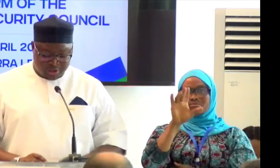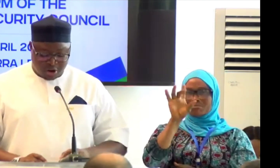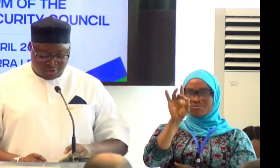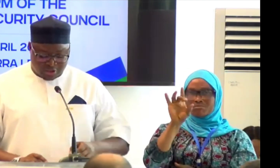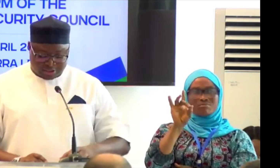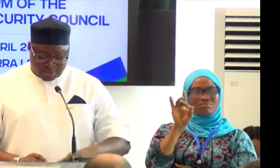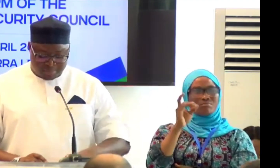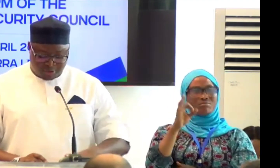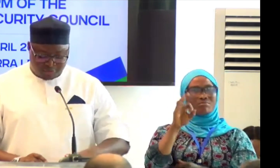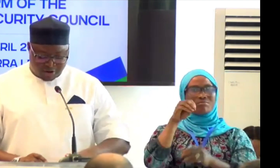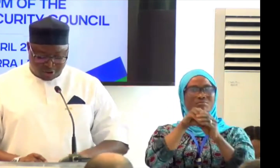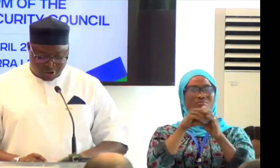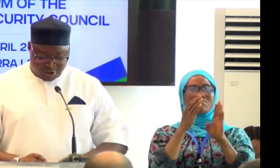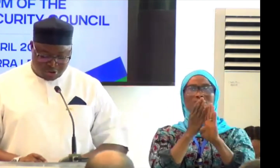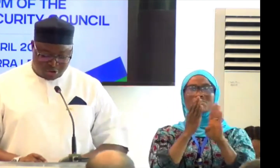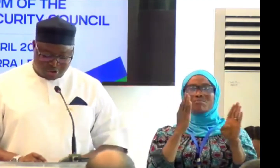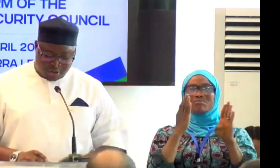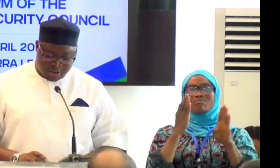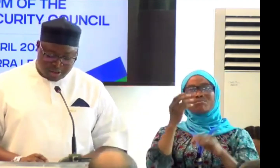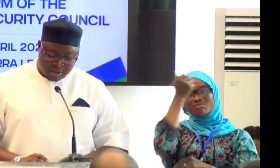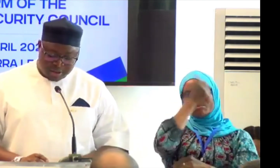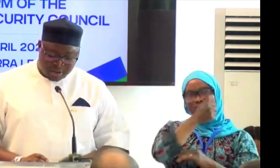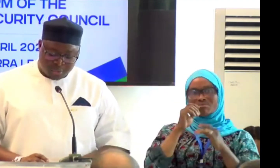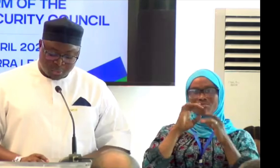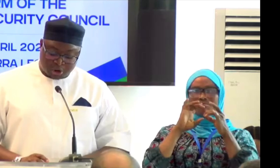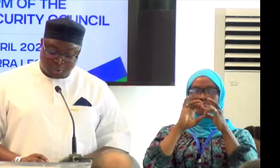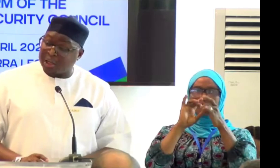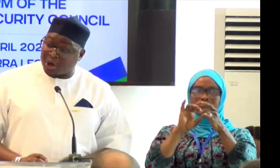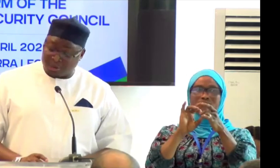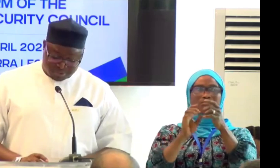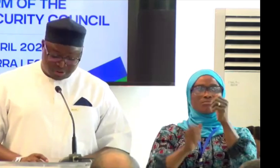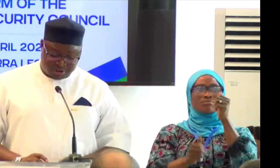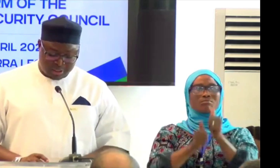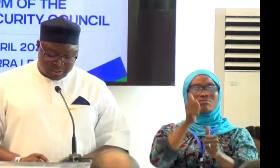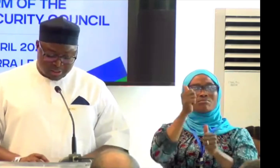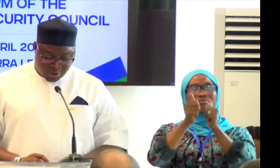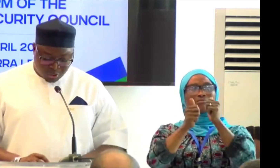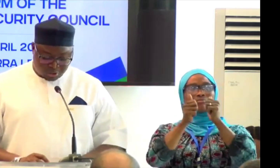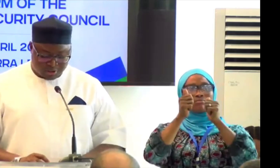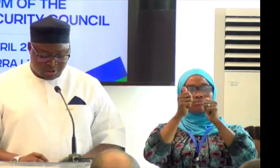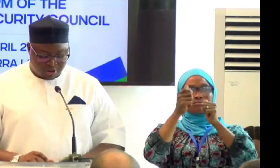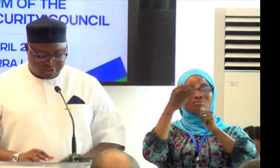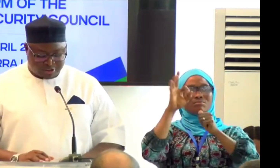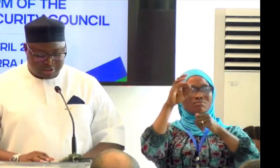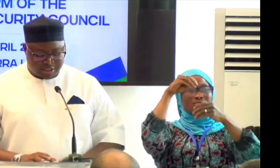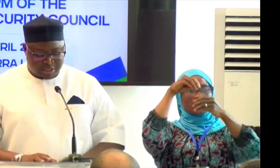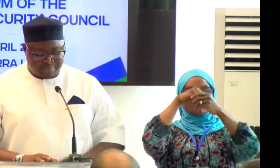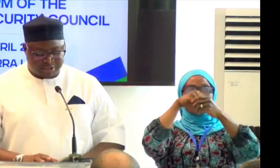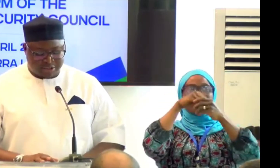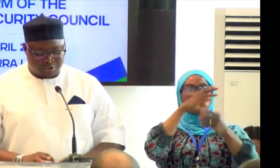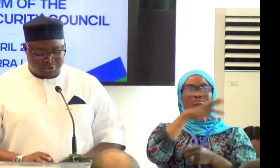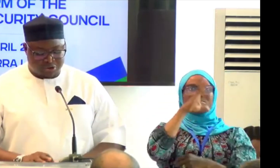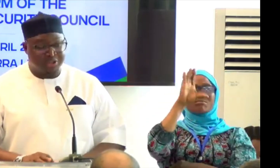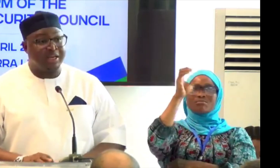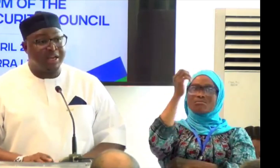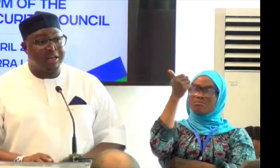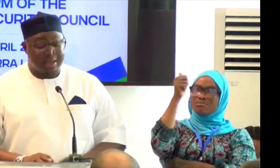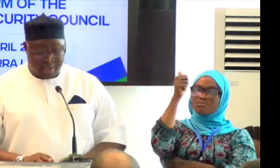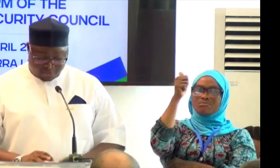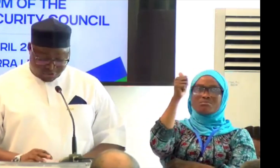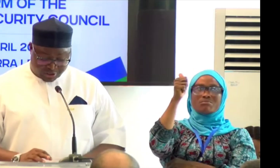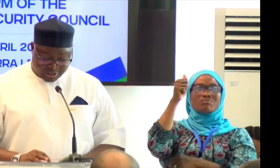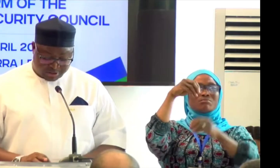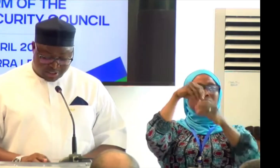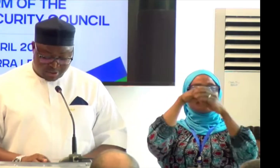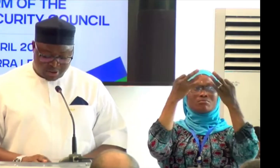Session of the Assembly of the African Union, which welcomed the holding of the C10 Ambassadors Retreat here